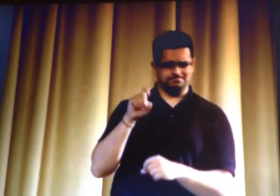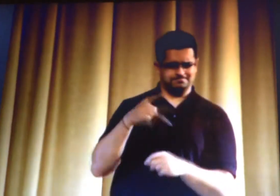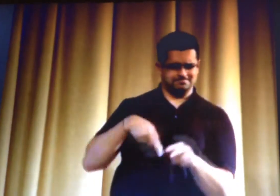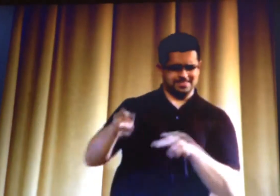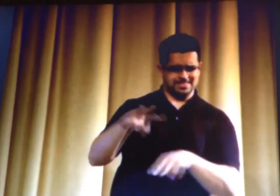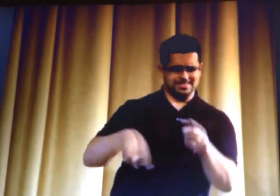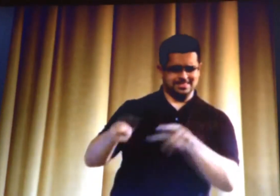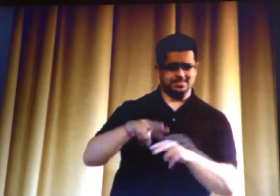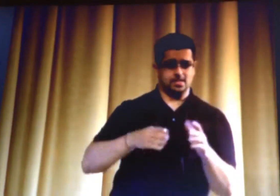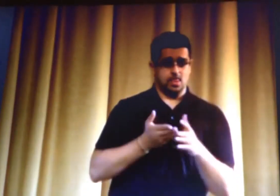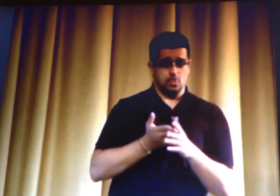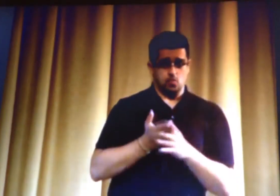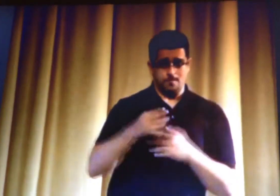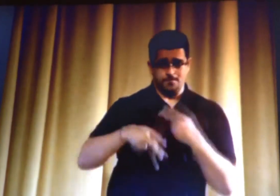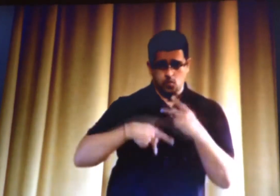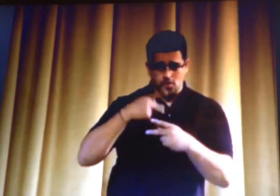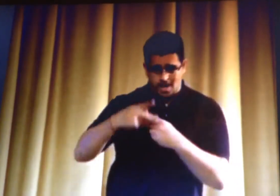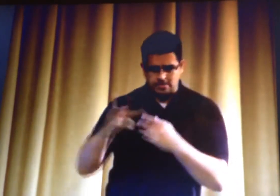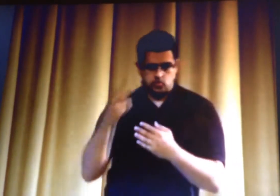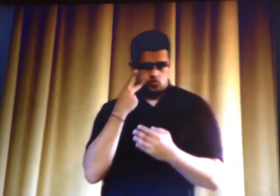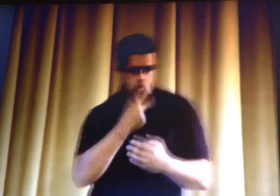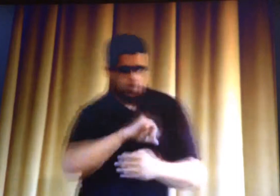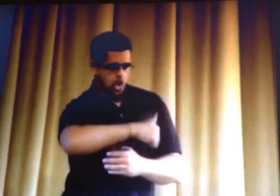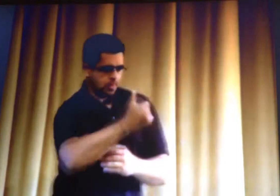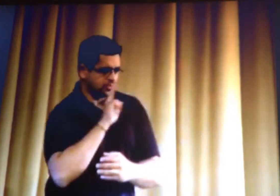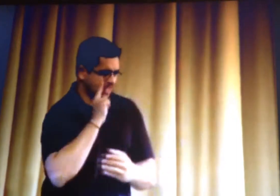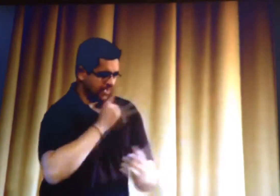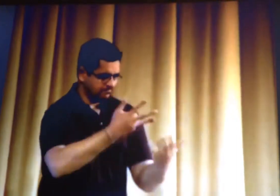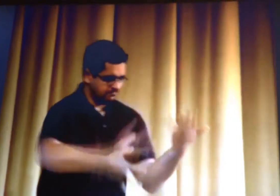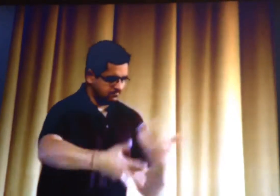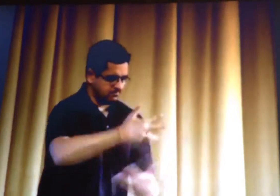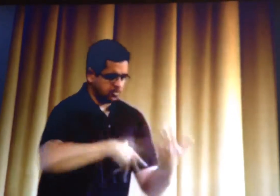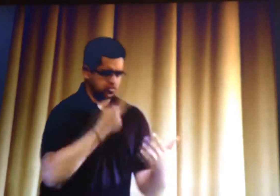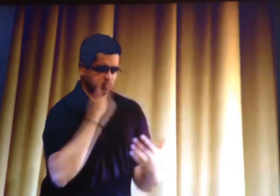And I watched him. And I thought that we maybe could overcome the fear that he had.